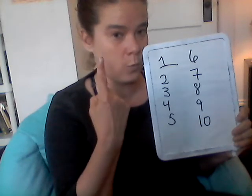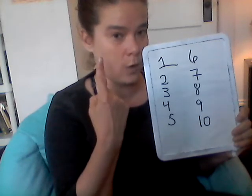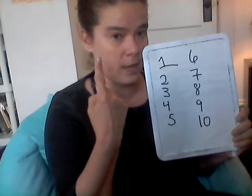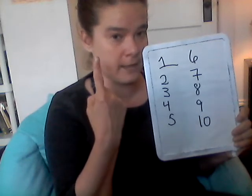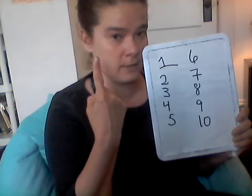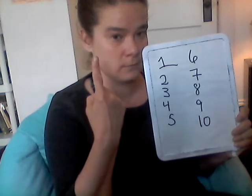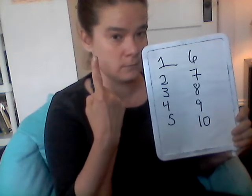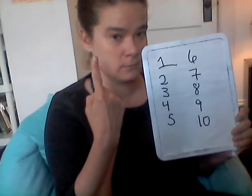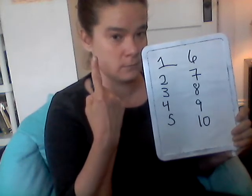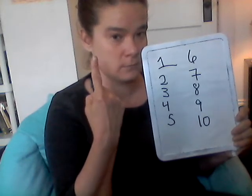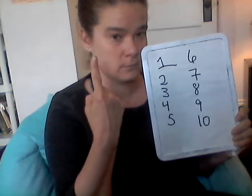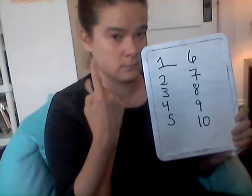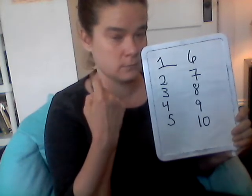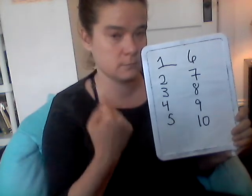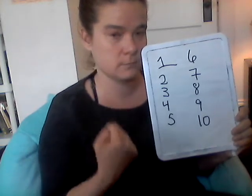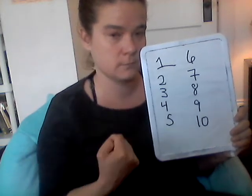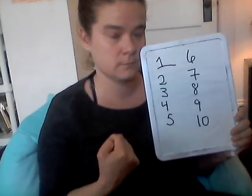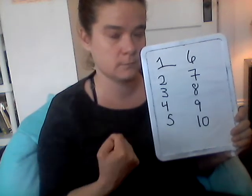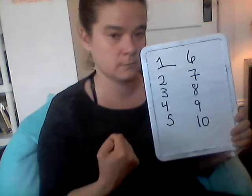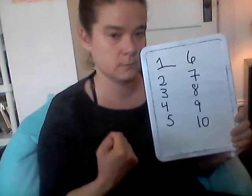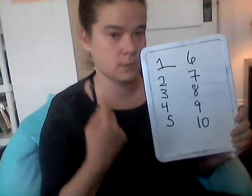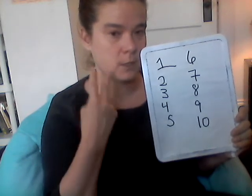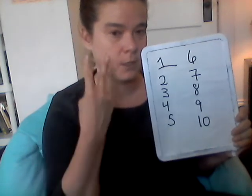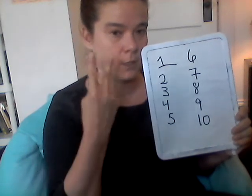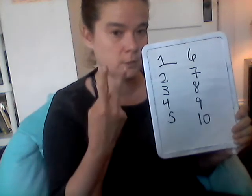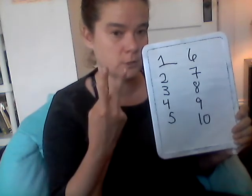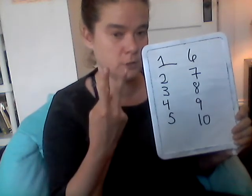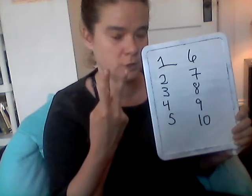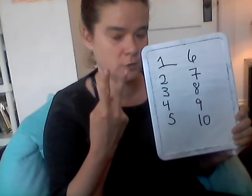One, two,